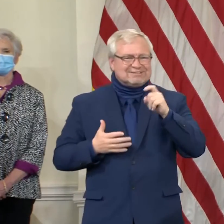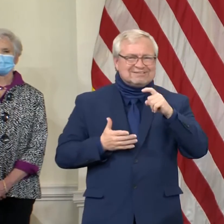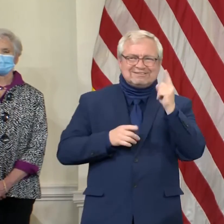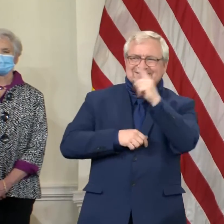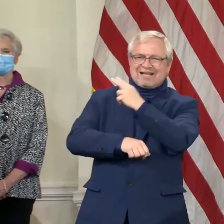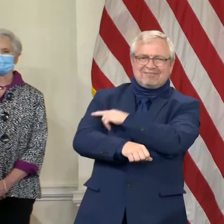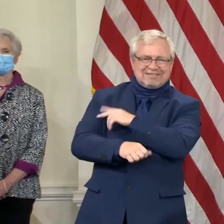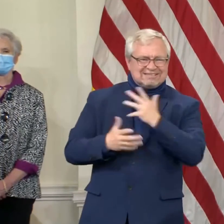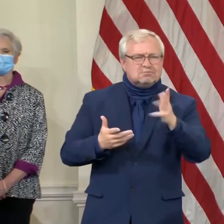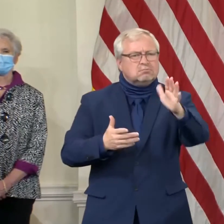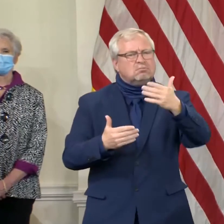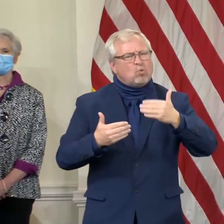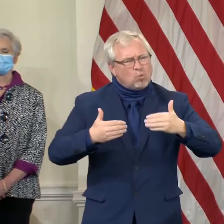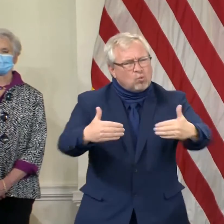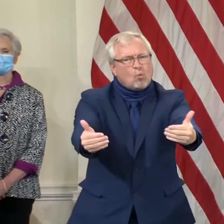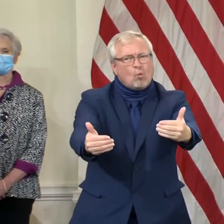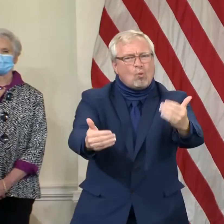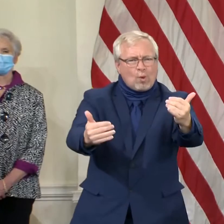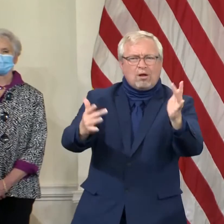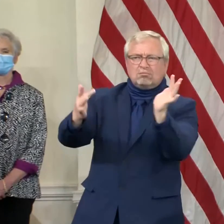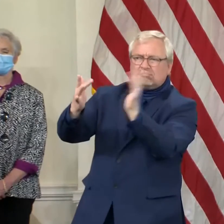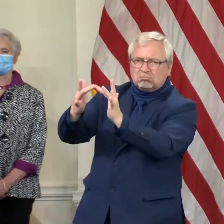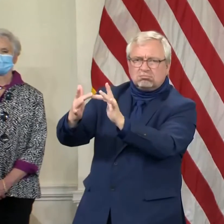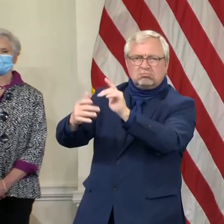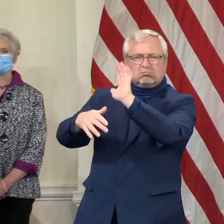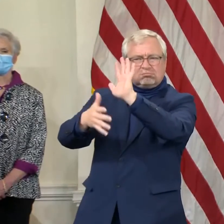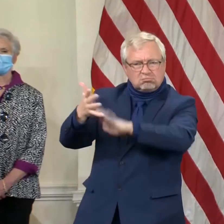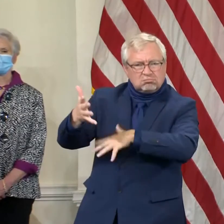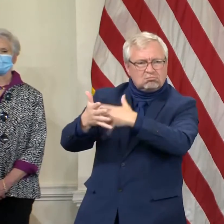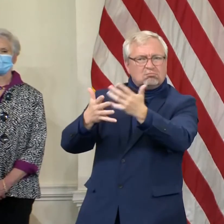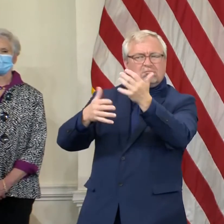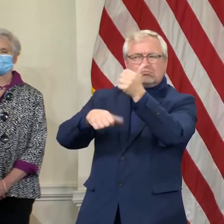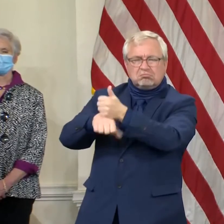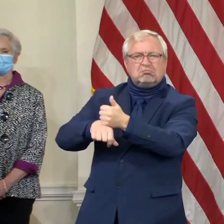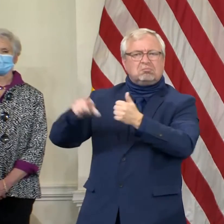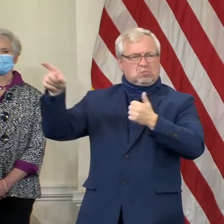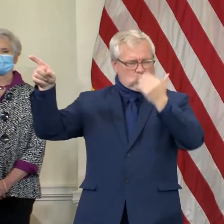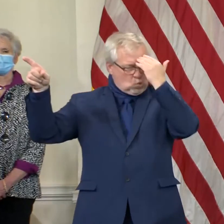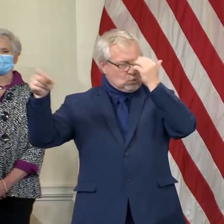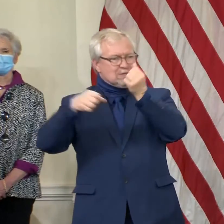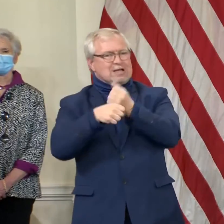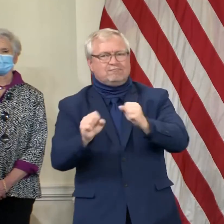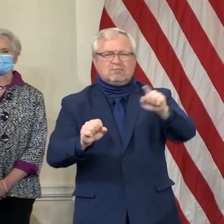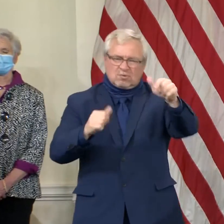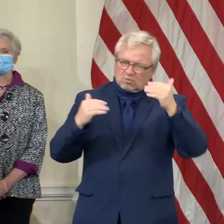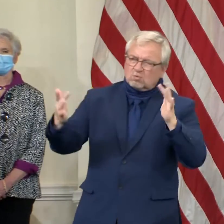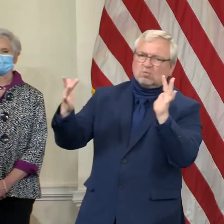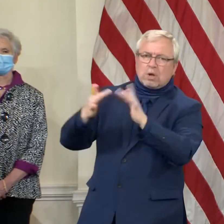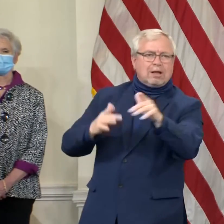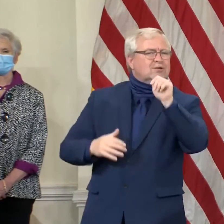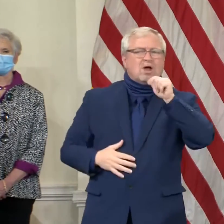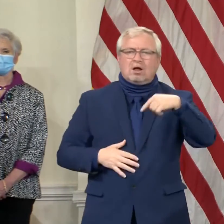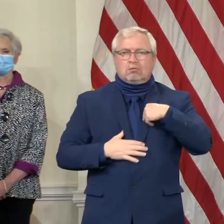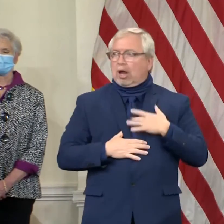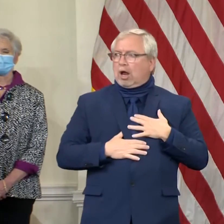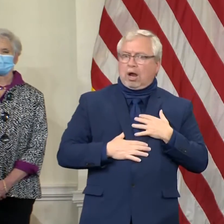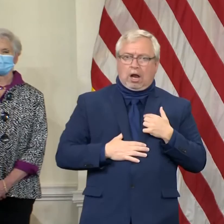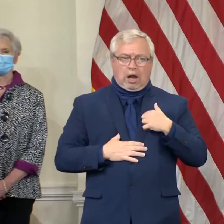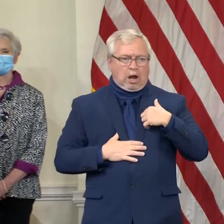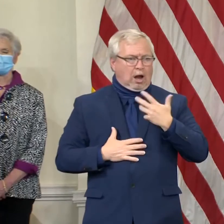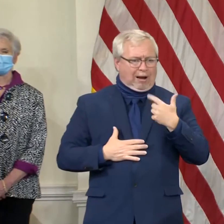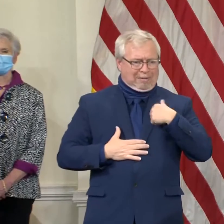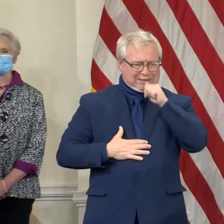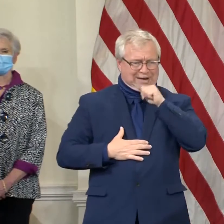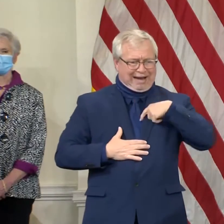make sure they're safe so that if you need help, you can get the care that you need. Again, Governor, thank